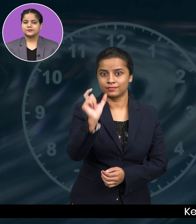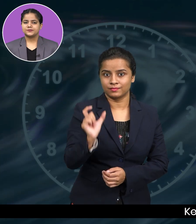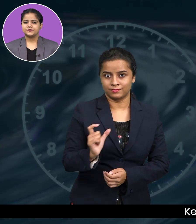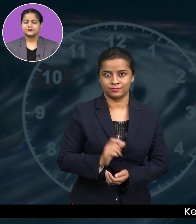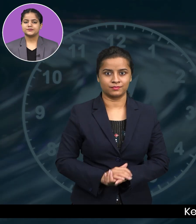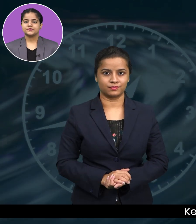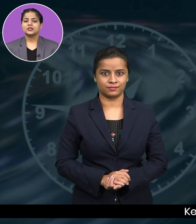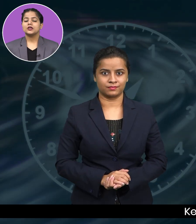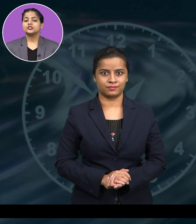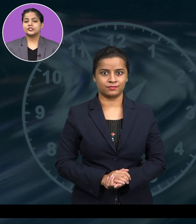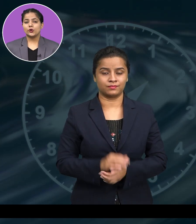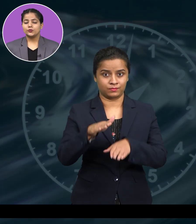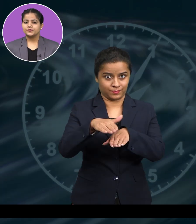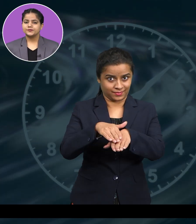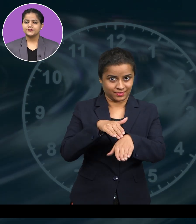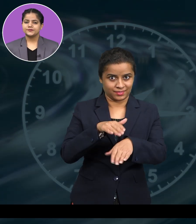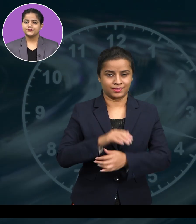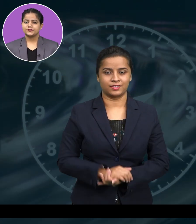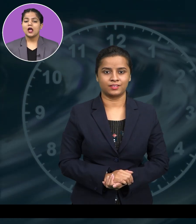keywords, slow,